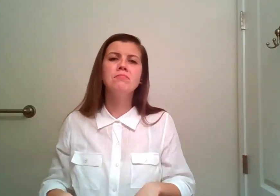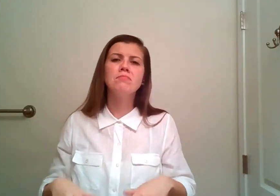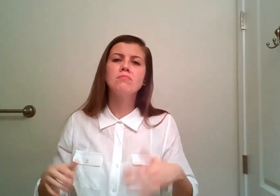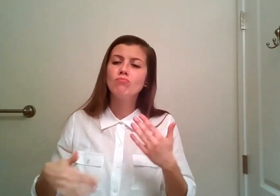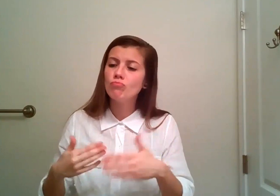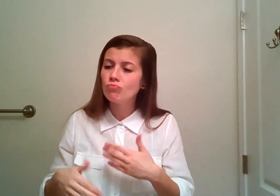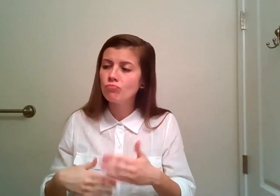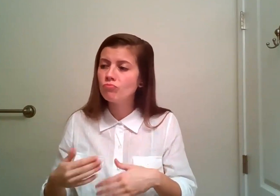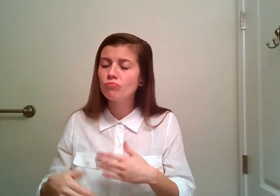to college.